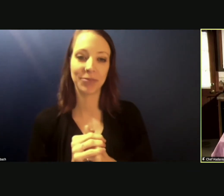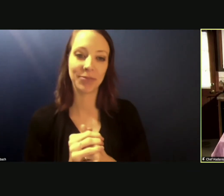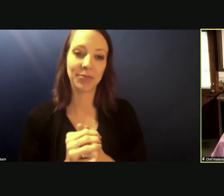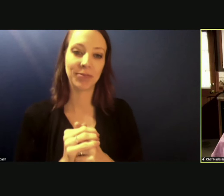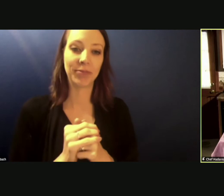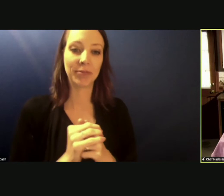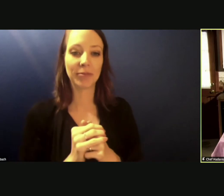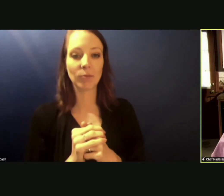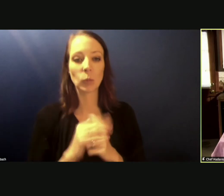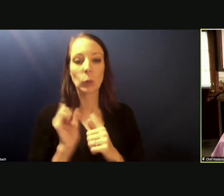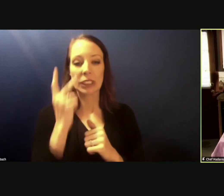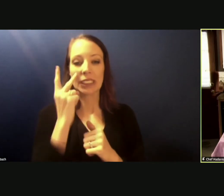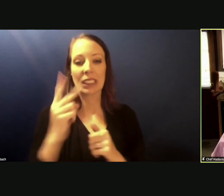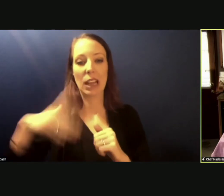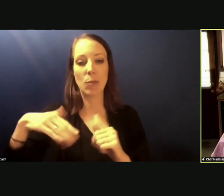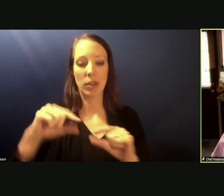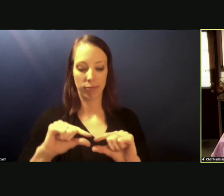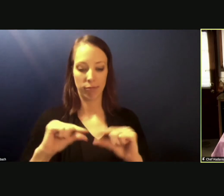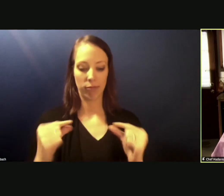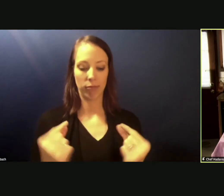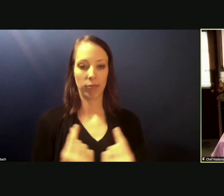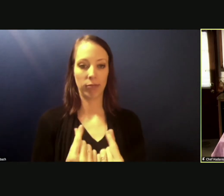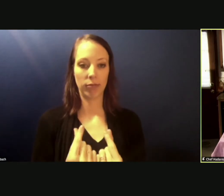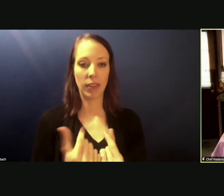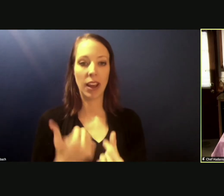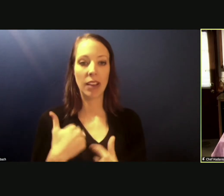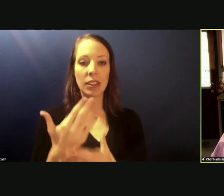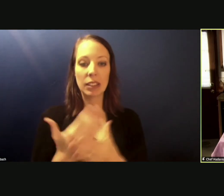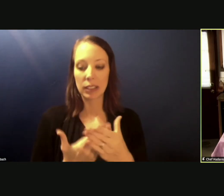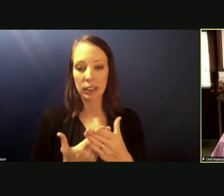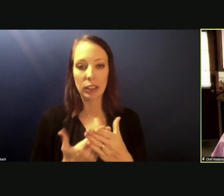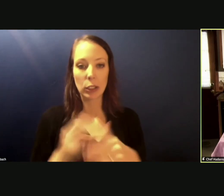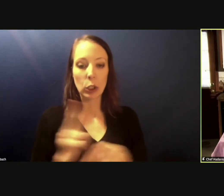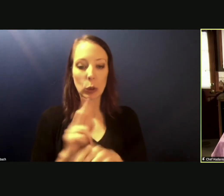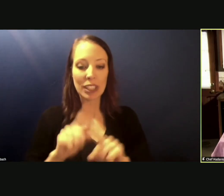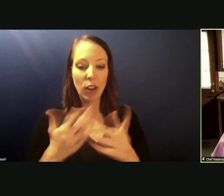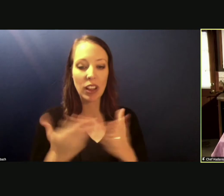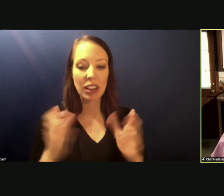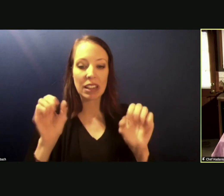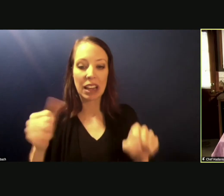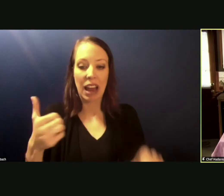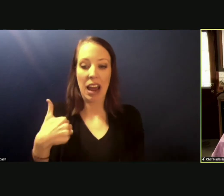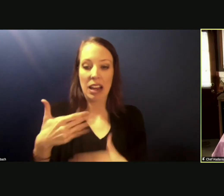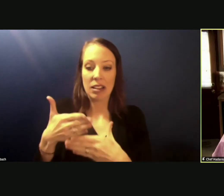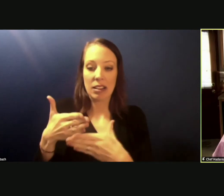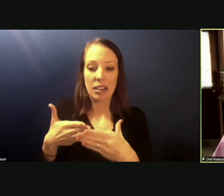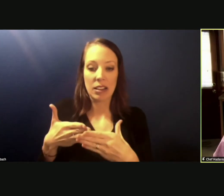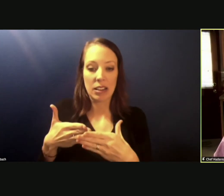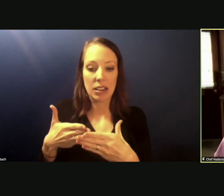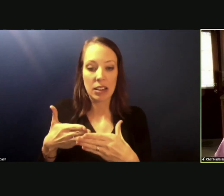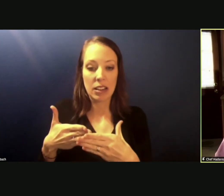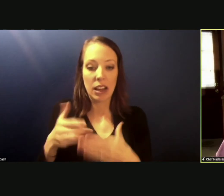So you can see, like at the bottom, I've got some red beets. You can use different things. I've got some boiled gourd and garnet